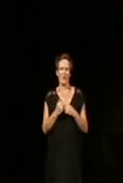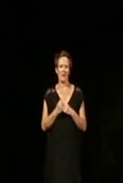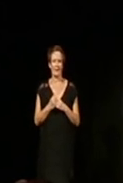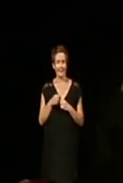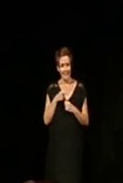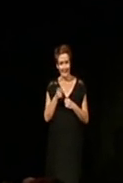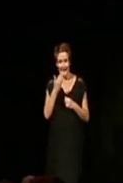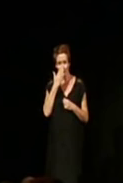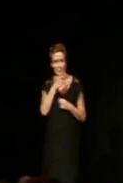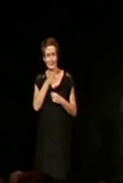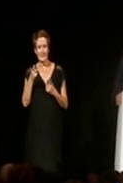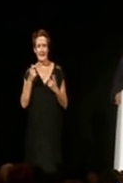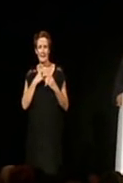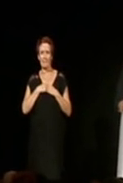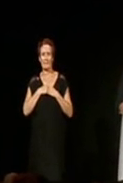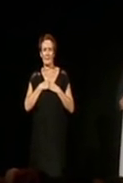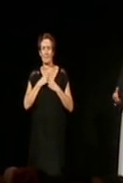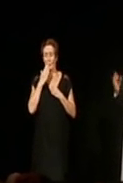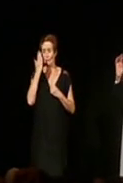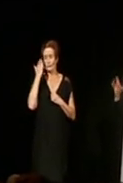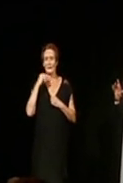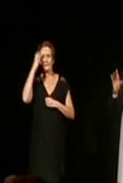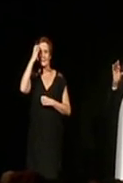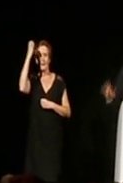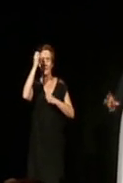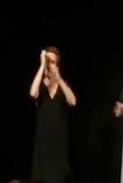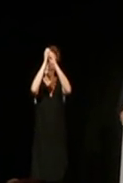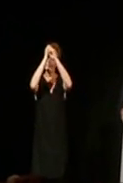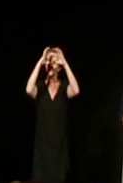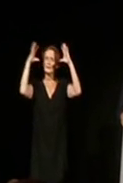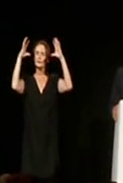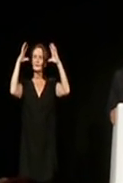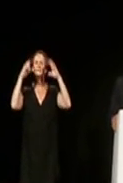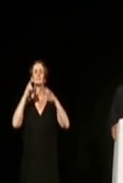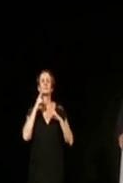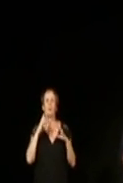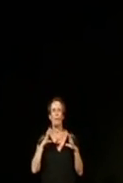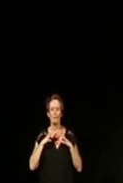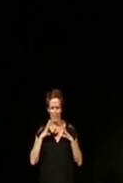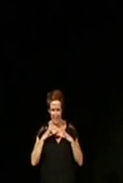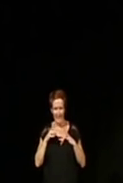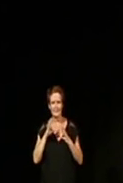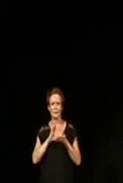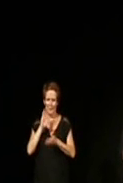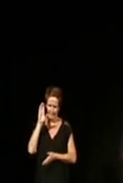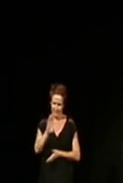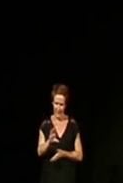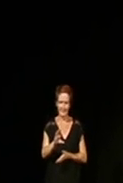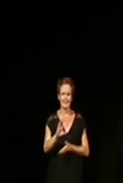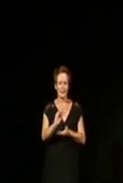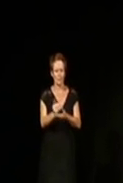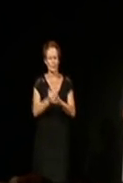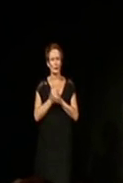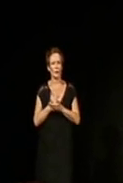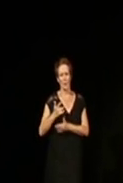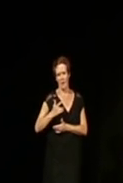the vision of previous governments that were prepared to invest in secure lifetime tenancies